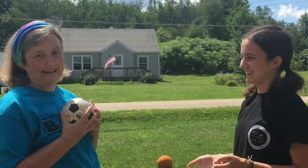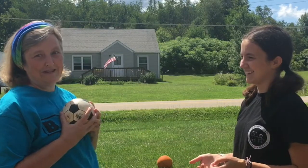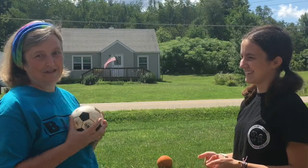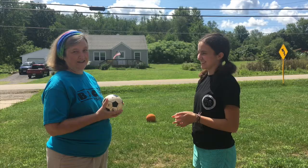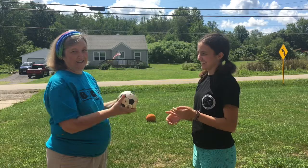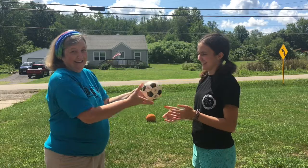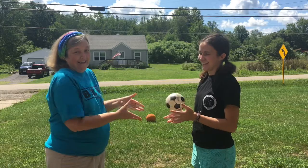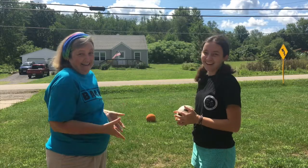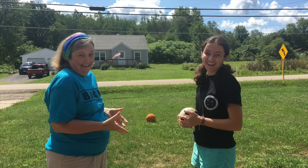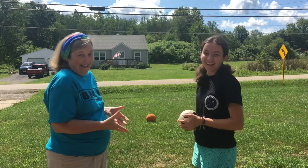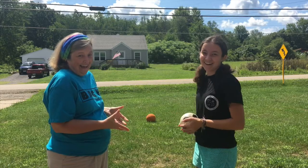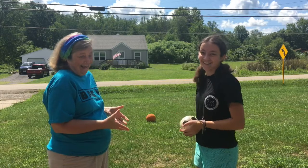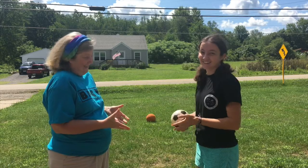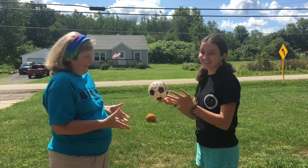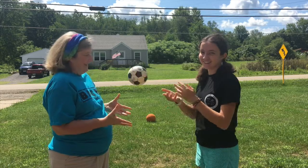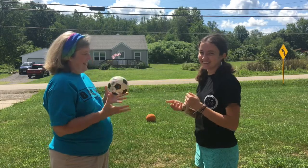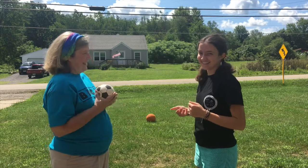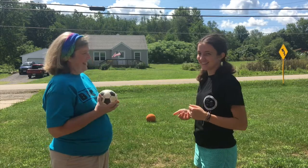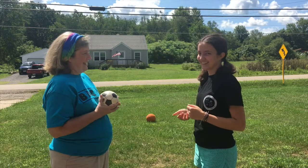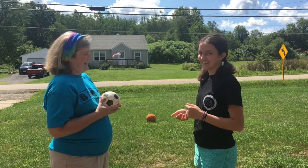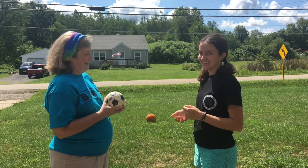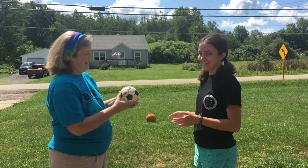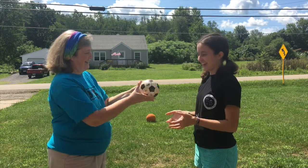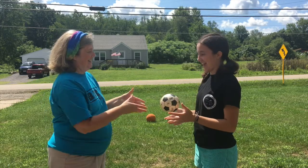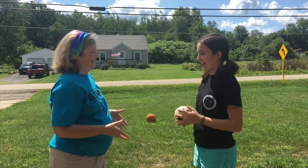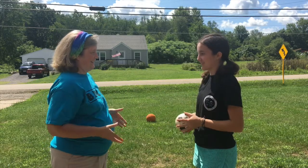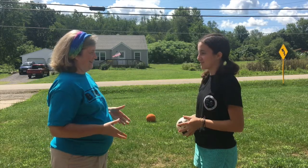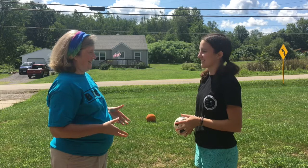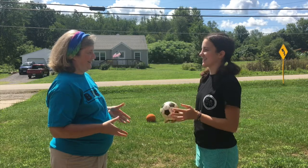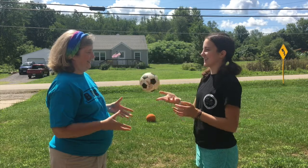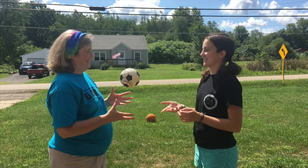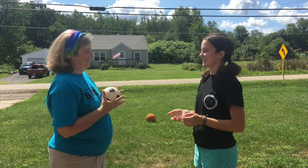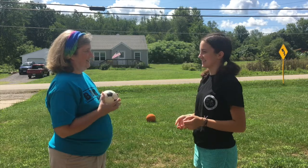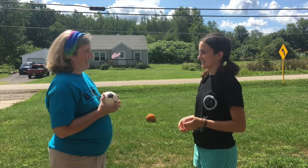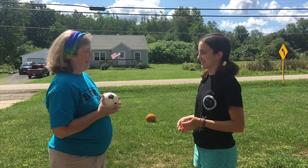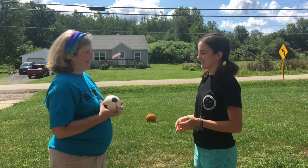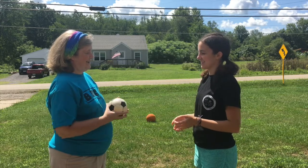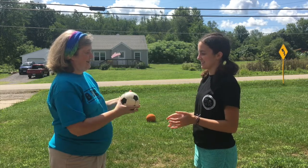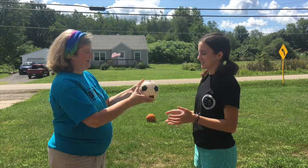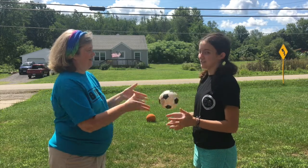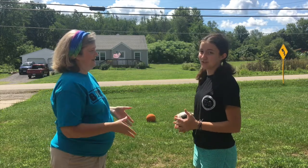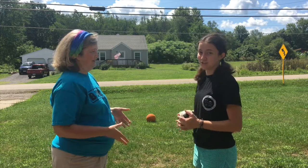each other in everything they do.